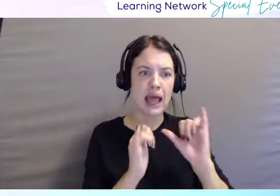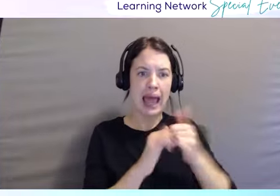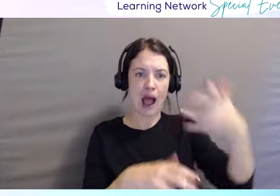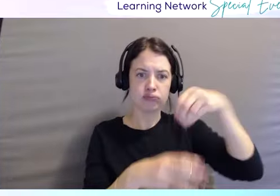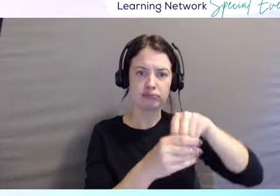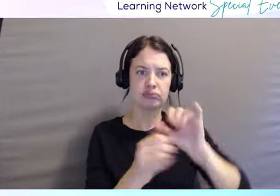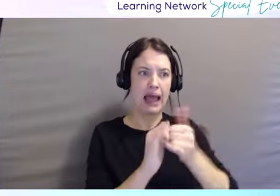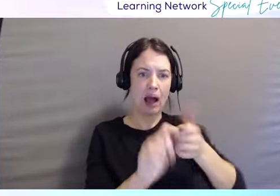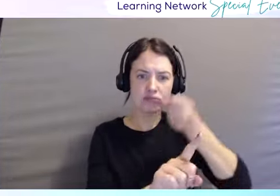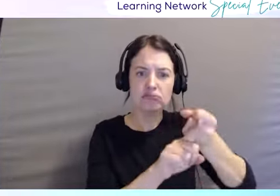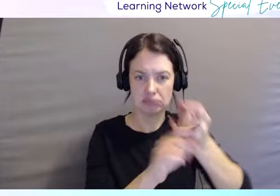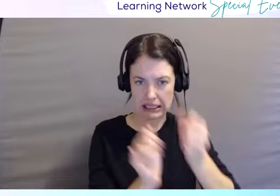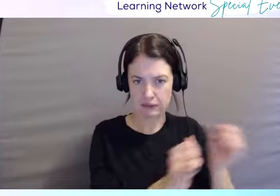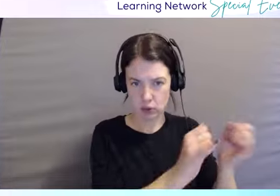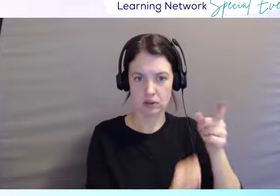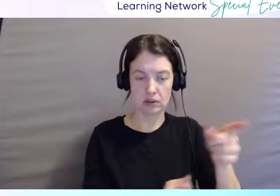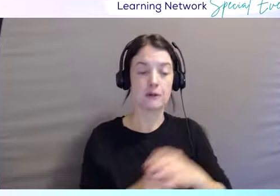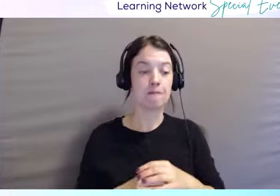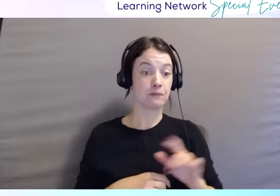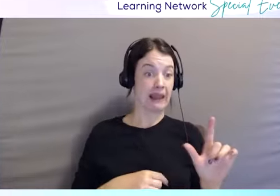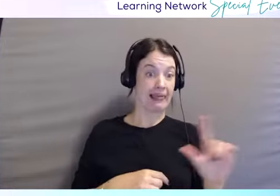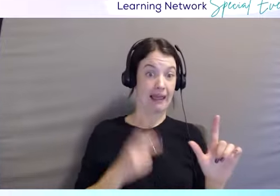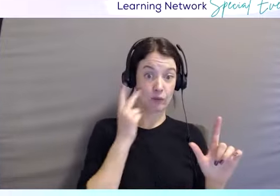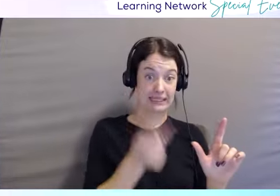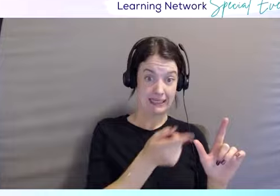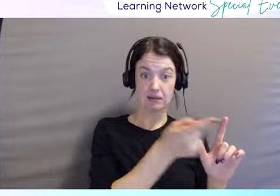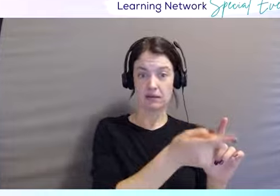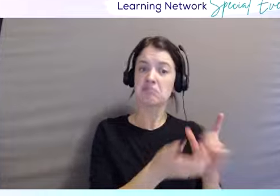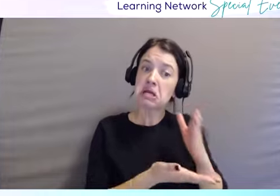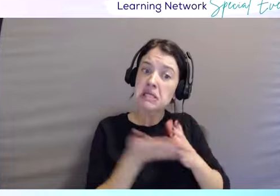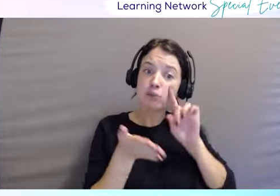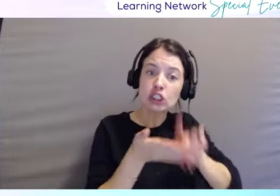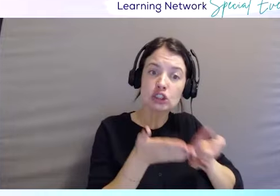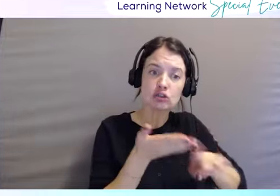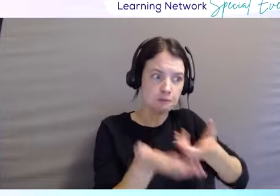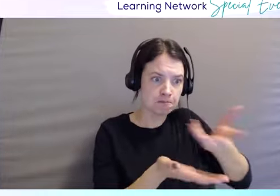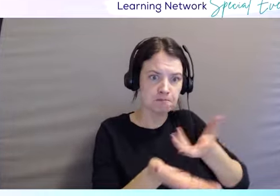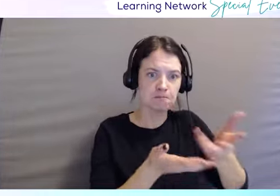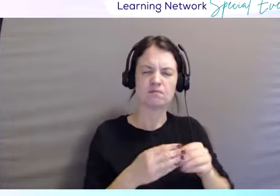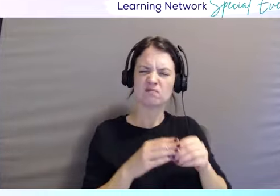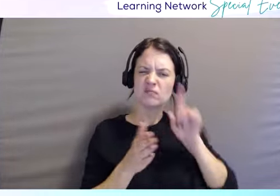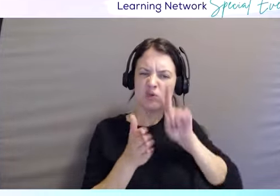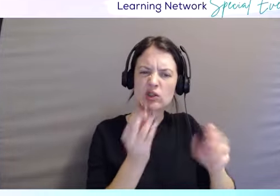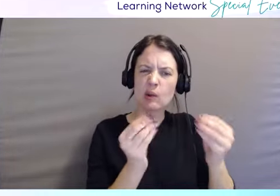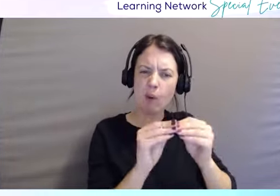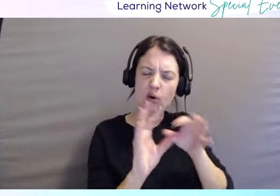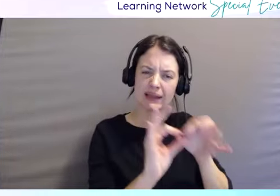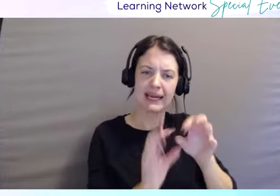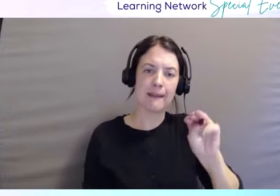the left, we did some work a couple of years ago trying to figure out, what do we know about meth with sex and gender overlay?